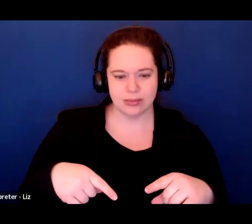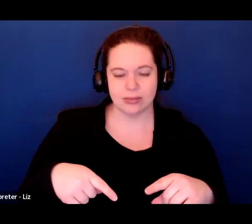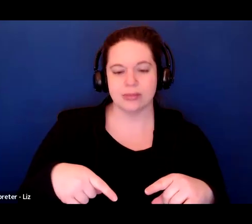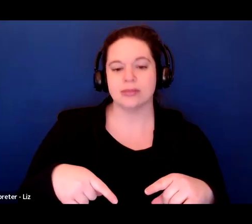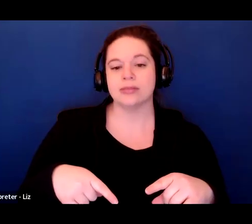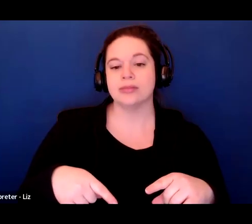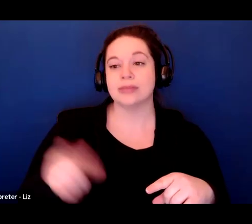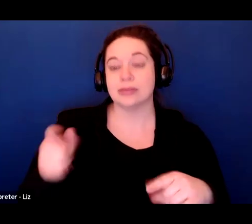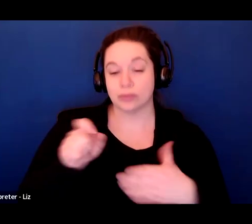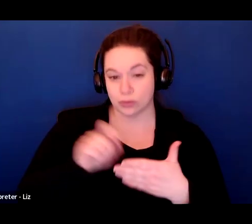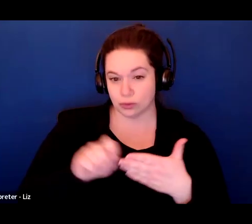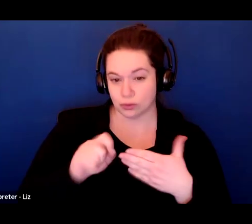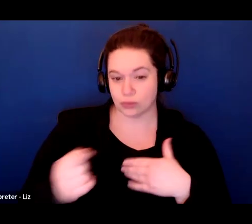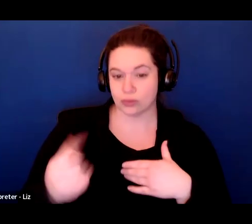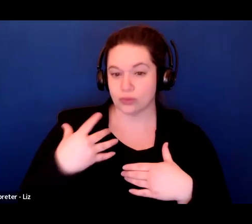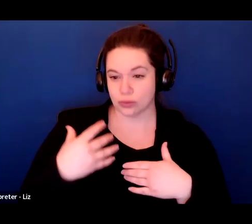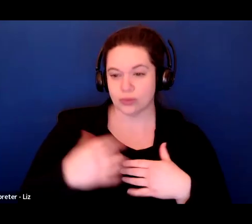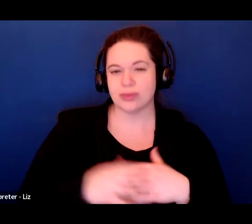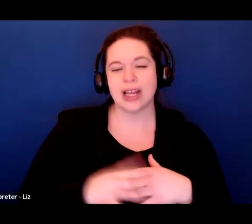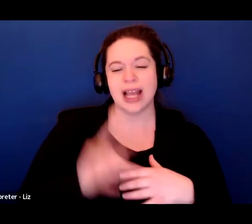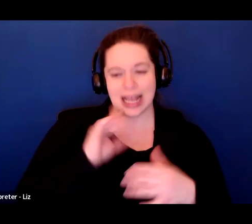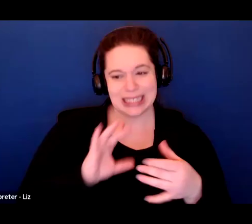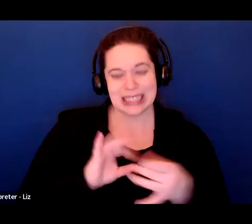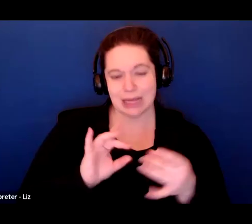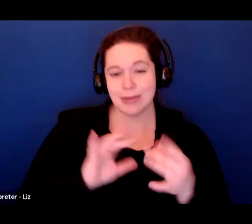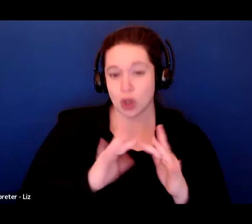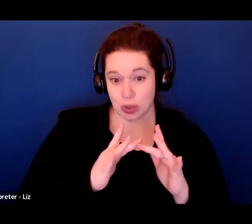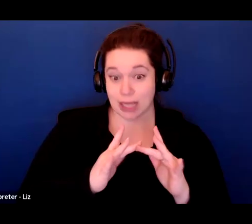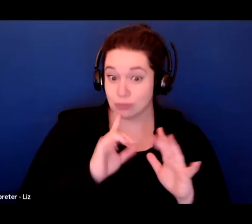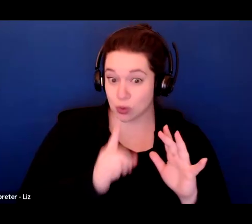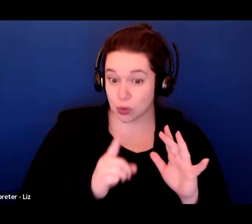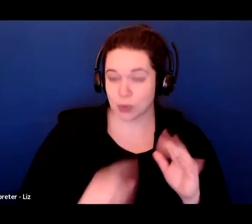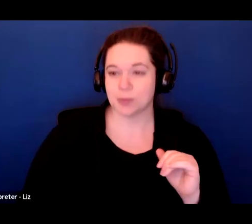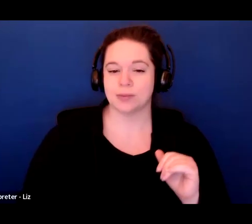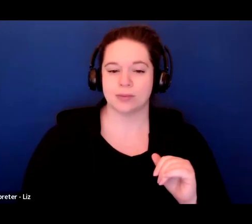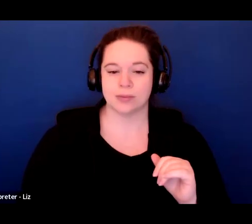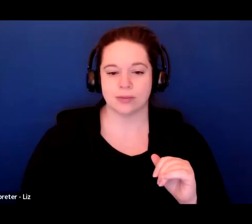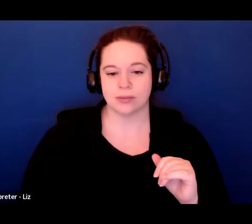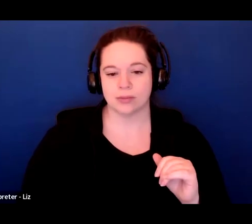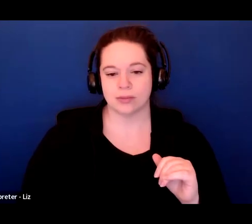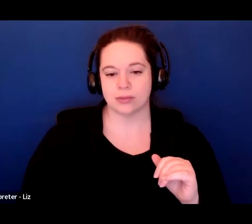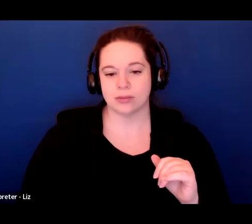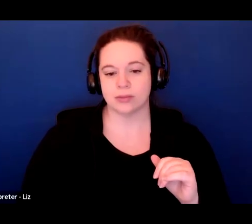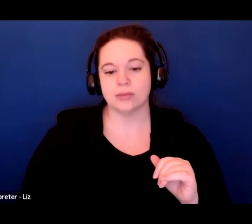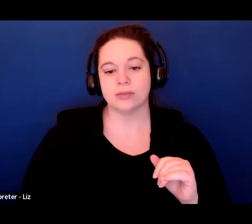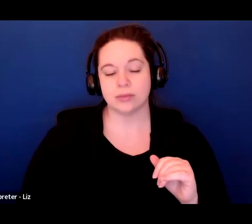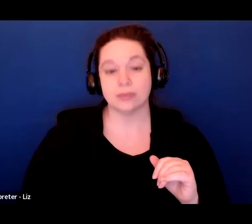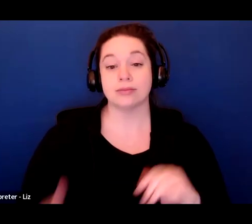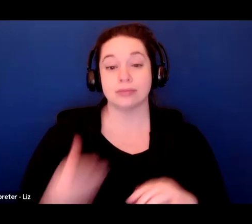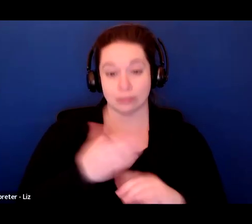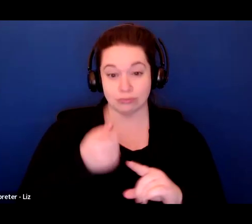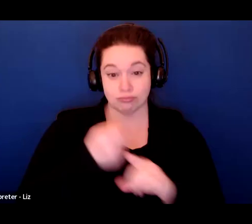and I had said something online, and this is absolutely true. Once you have a spinal cord injury,